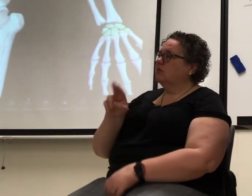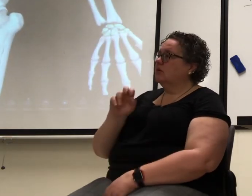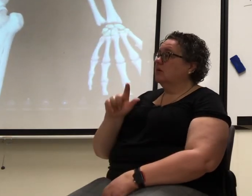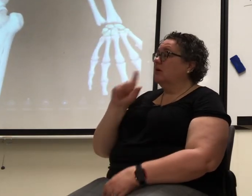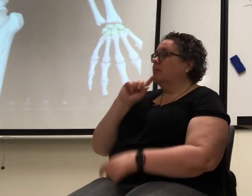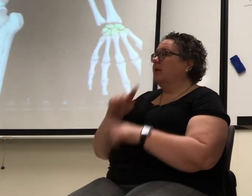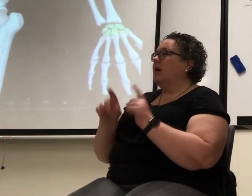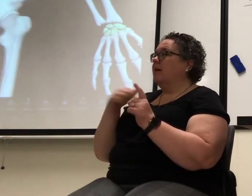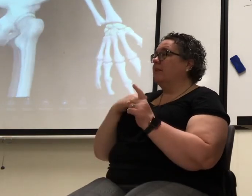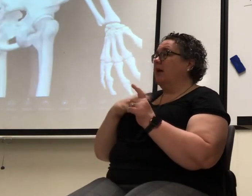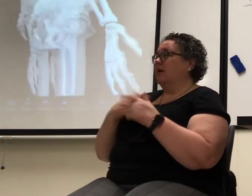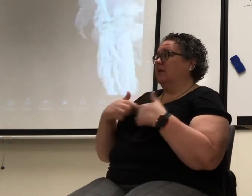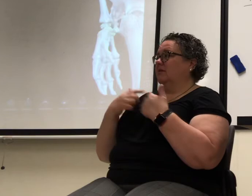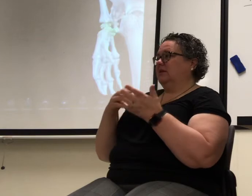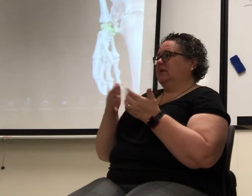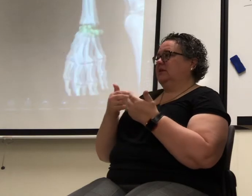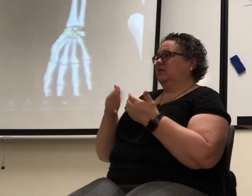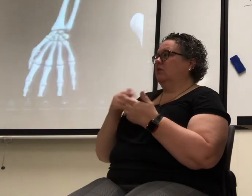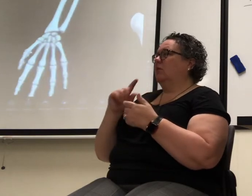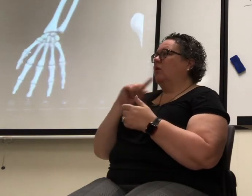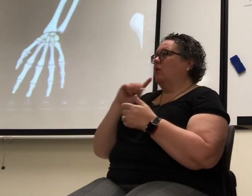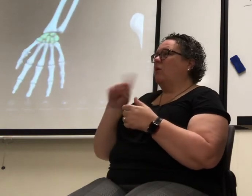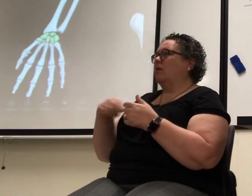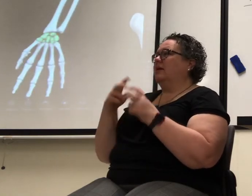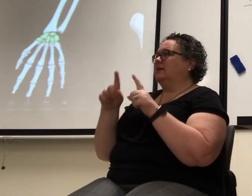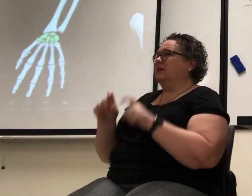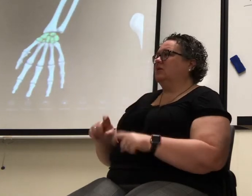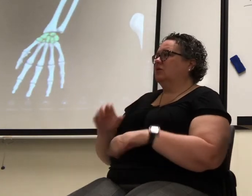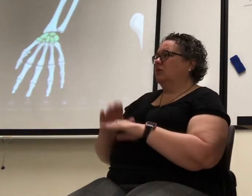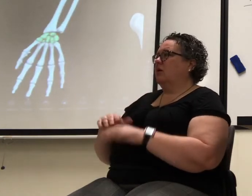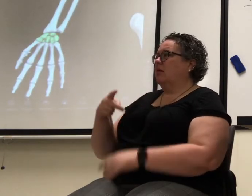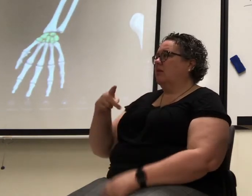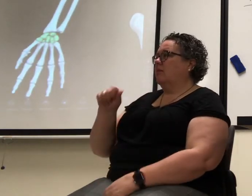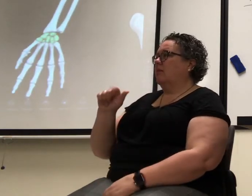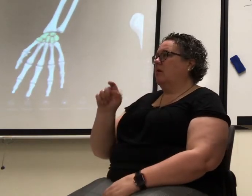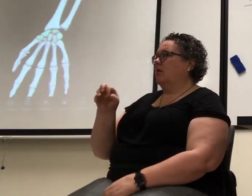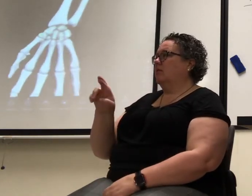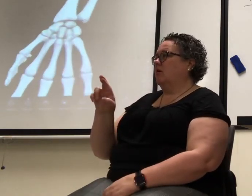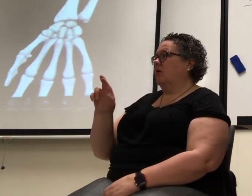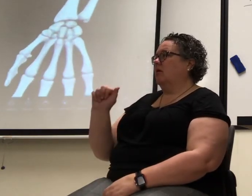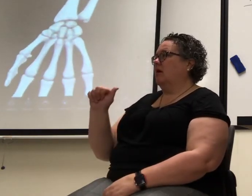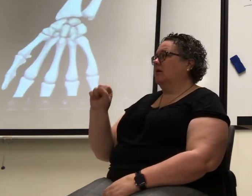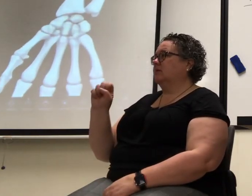little easier and test you only on the palmar aspect of the wrist. Okay.